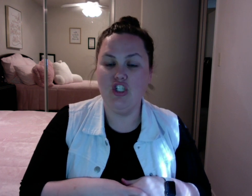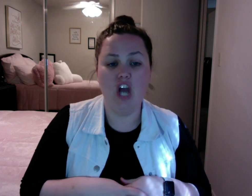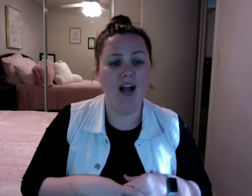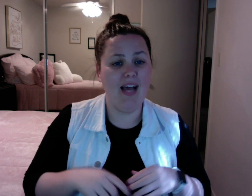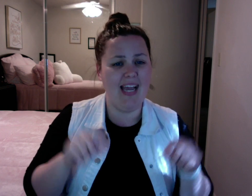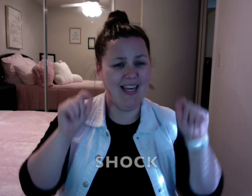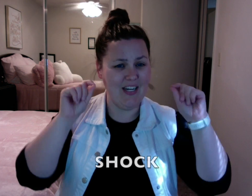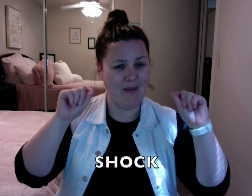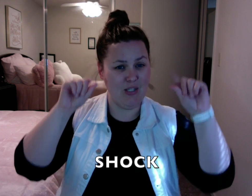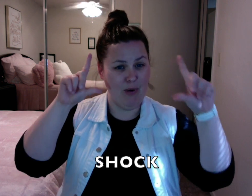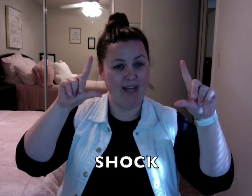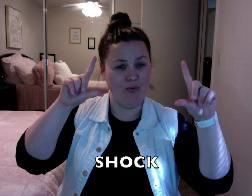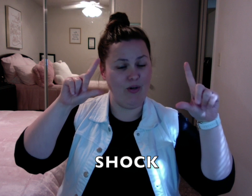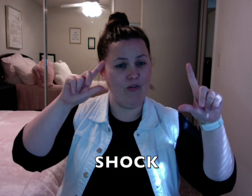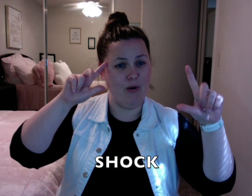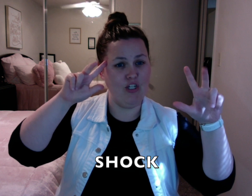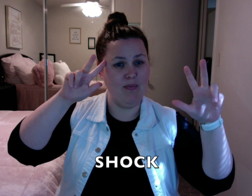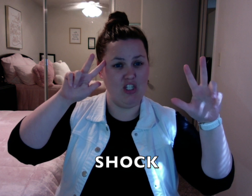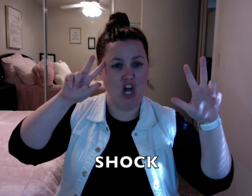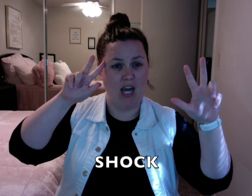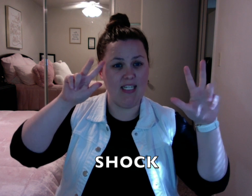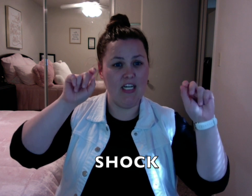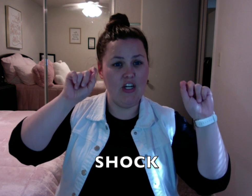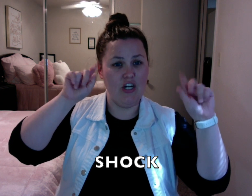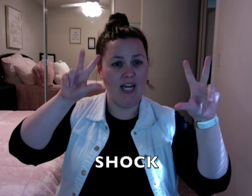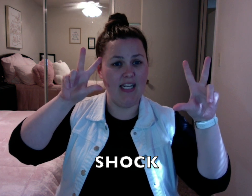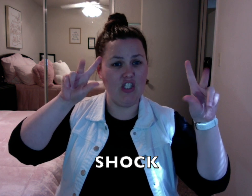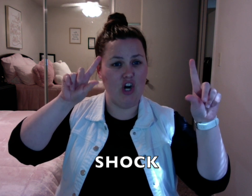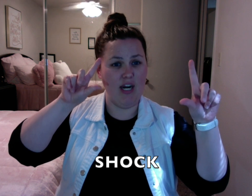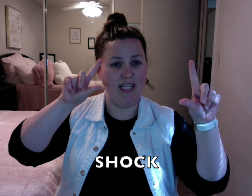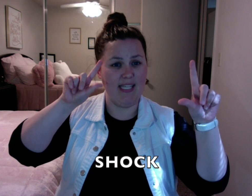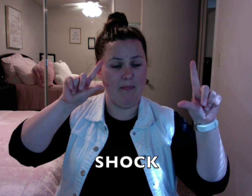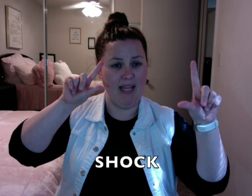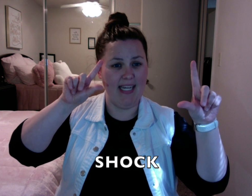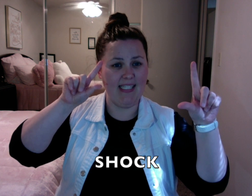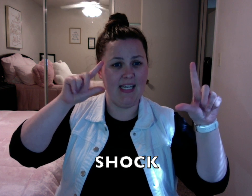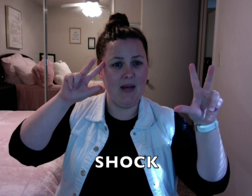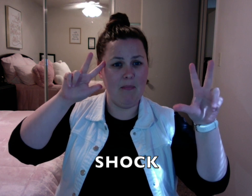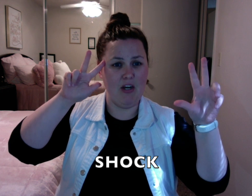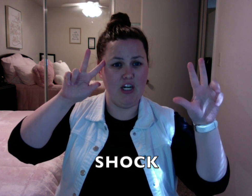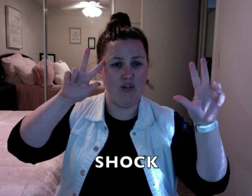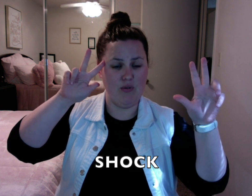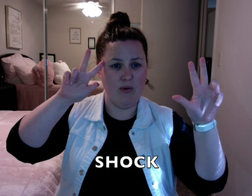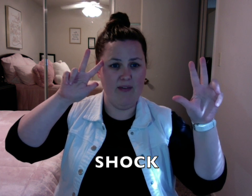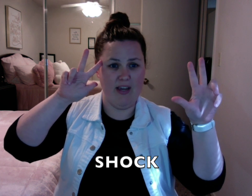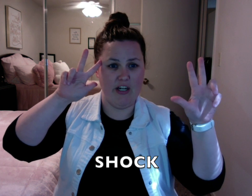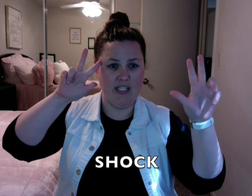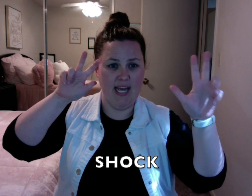Shock. I kind of talked about surprise when we went over emotions, but shocked, you're going to kind of start in the same place, but you're going to do 3 fingers, and it's going